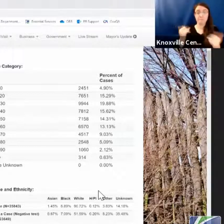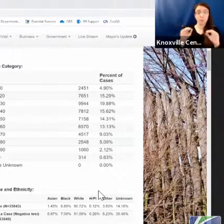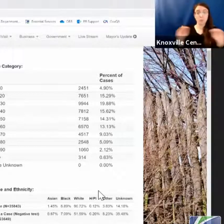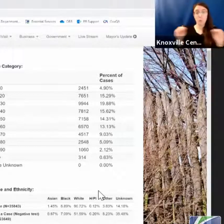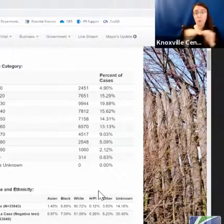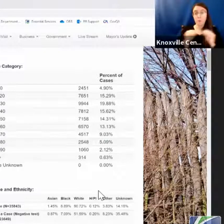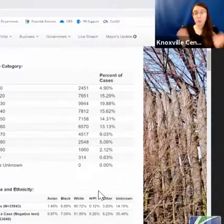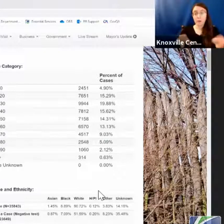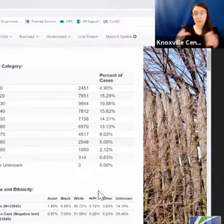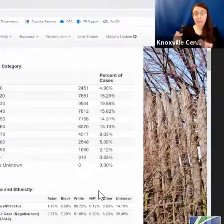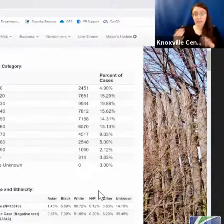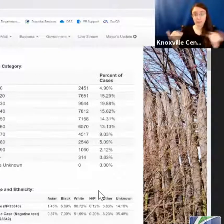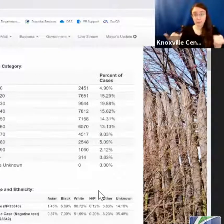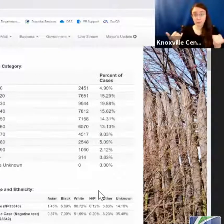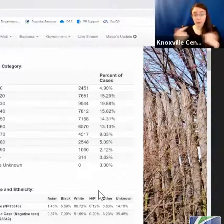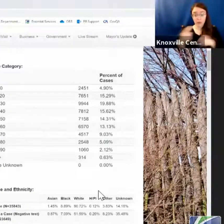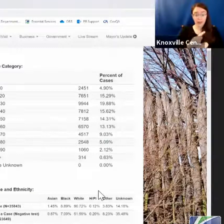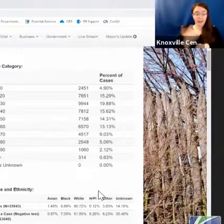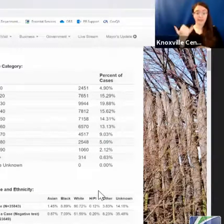618.